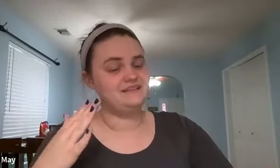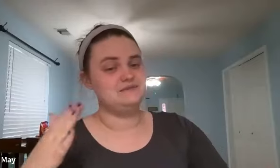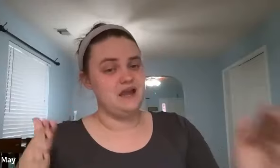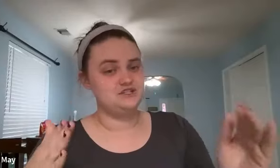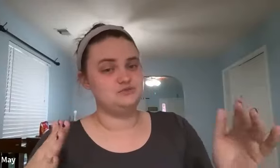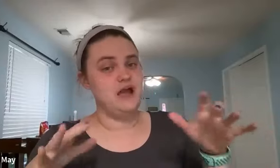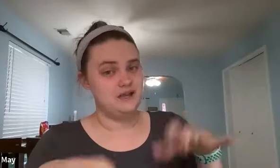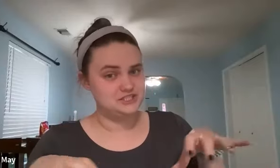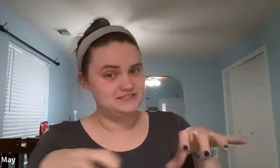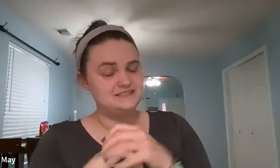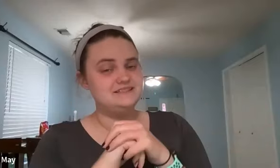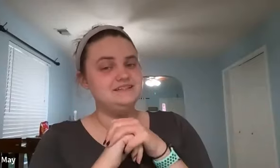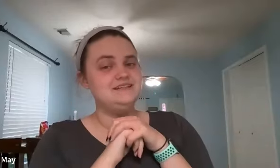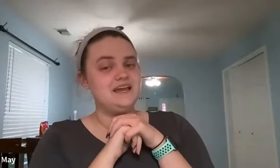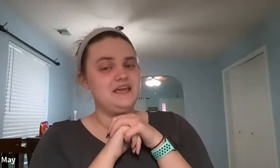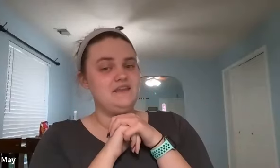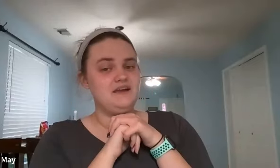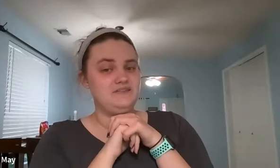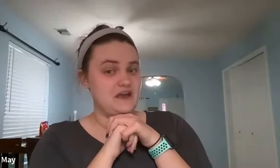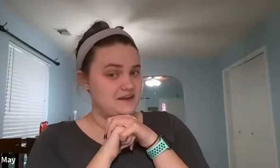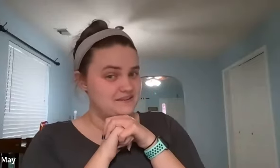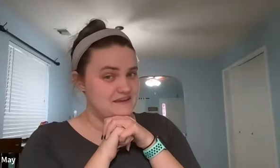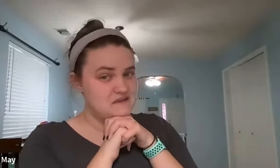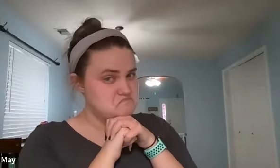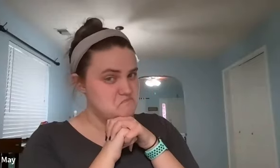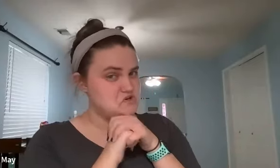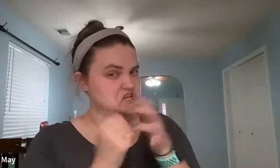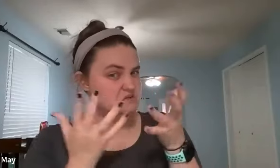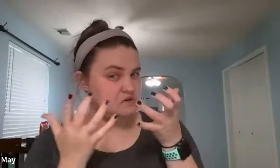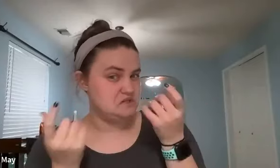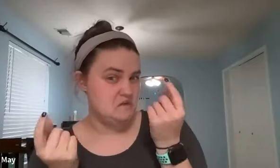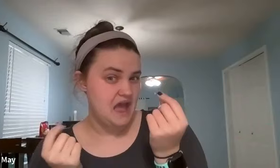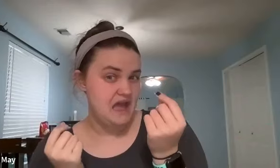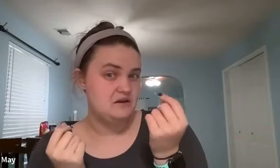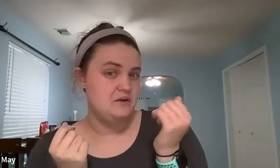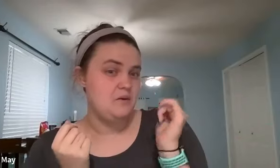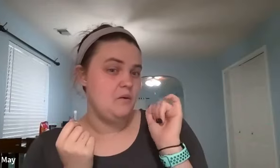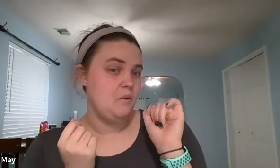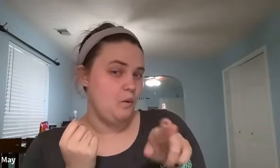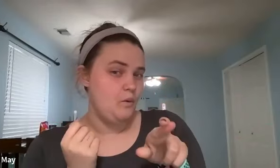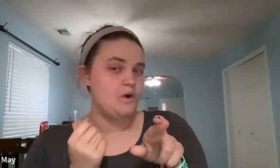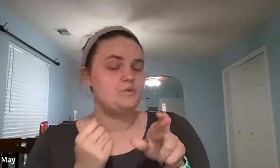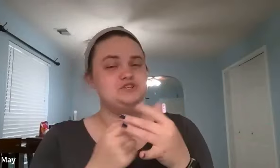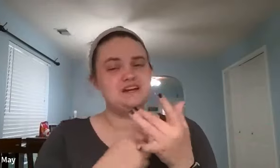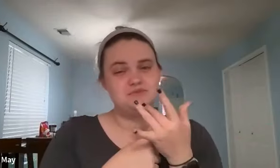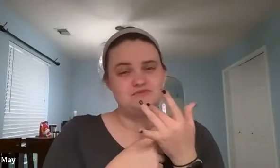some actual actions and like that kind of thing. Would you guys want to do that? Or would you guys